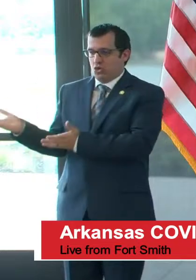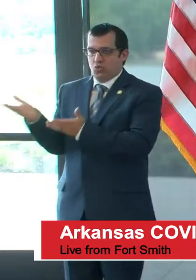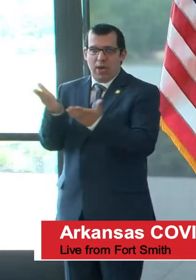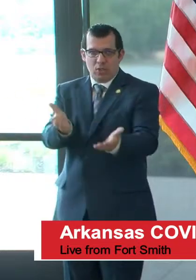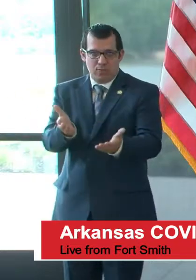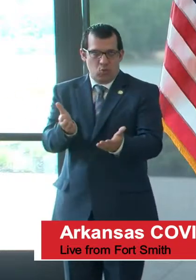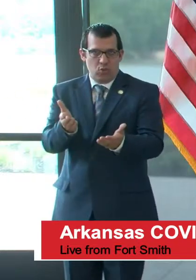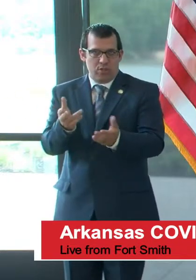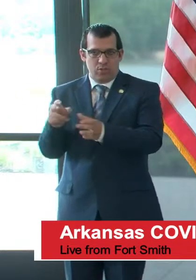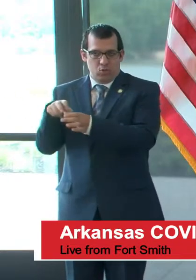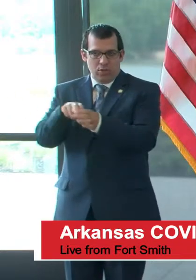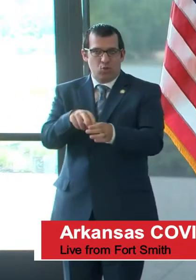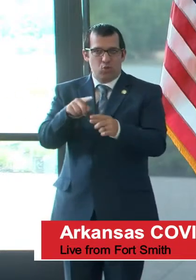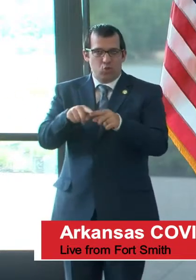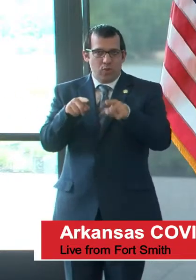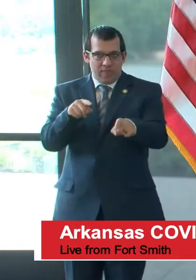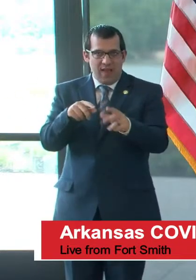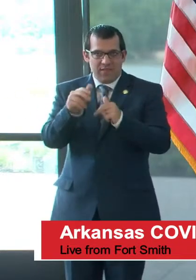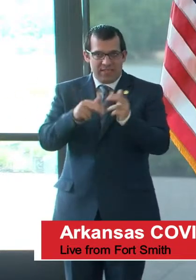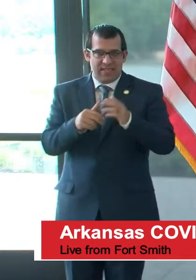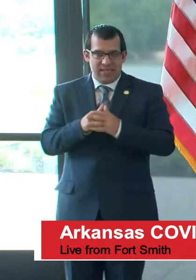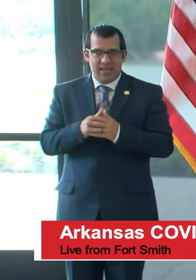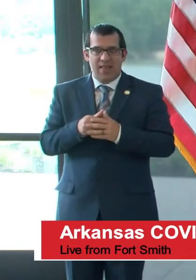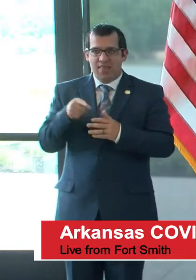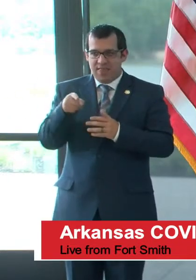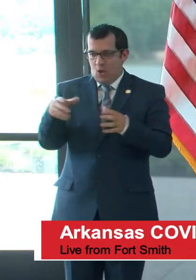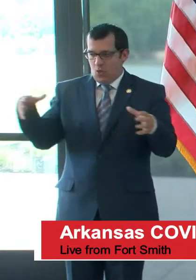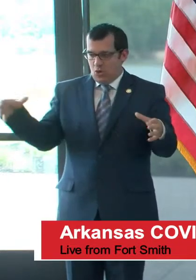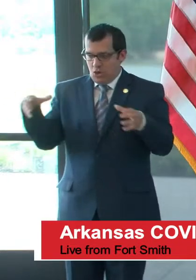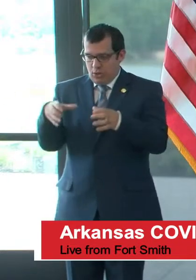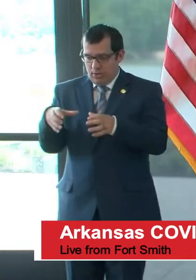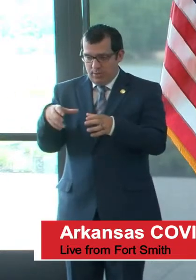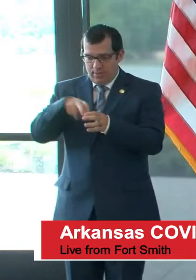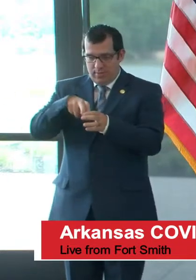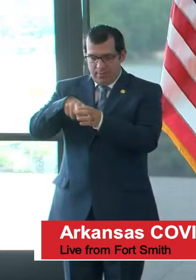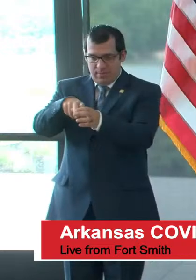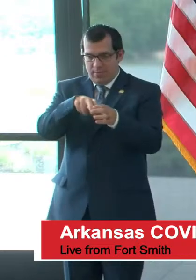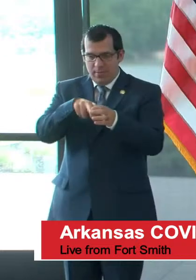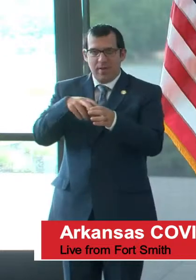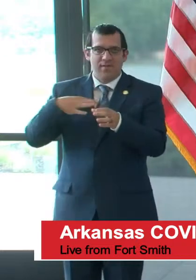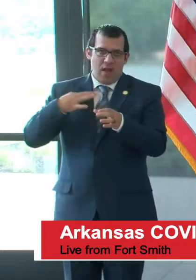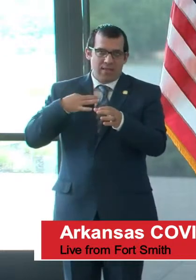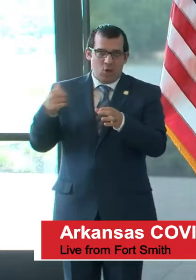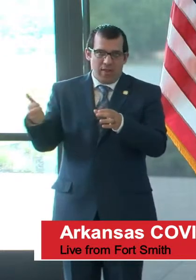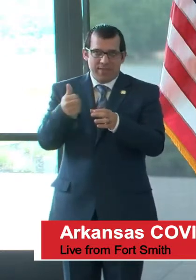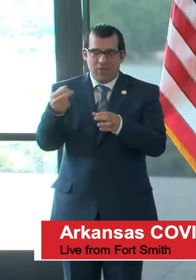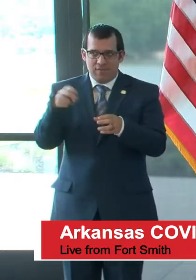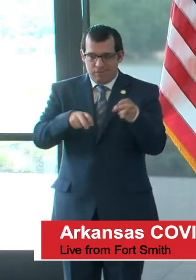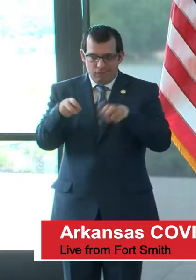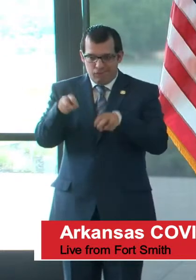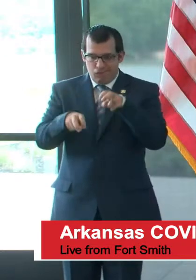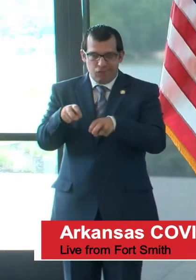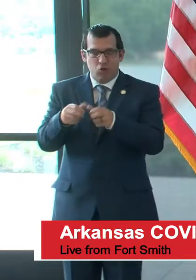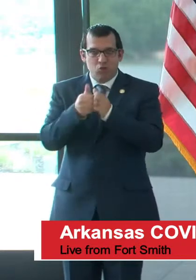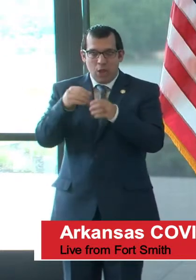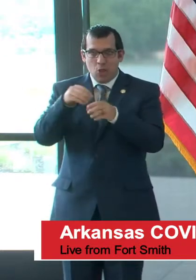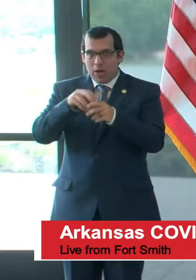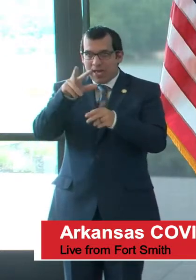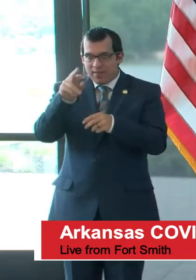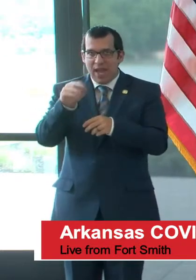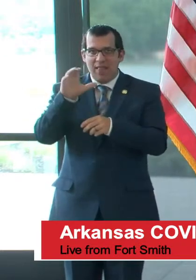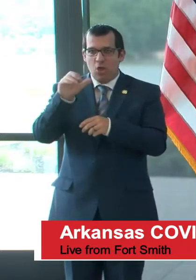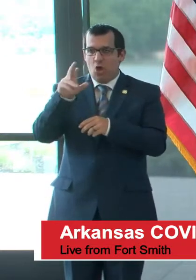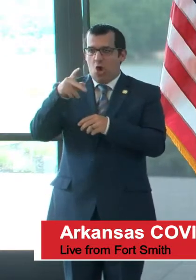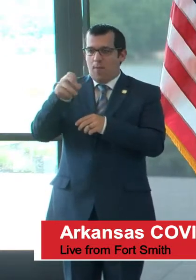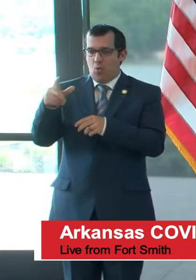to the facility. Because they were communally transported voluntarily by themselves. They went together in a van. It was a